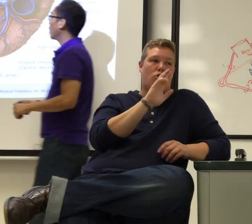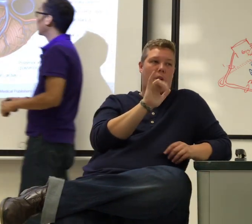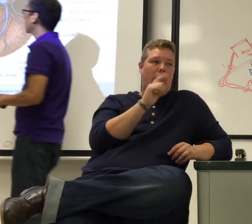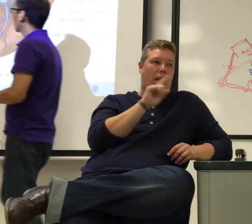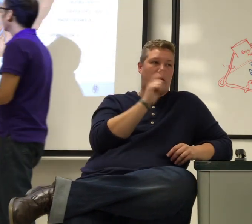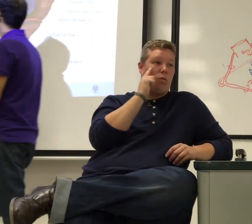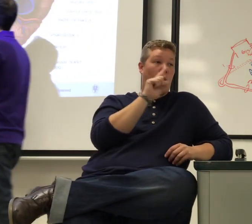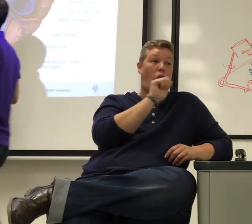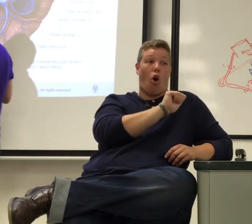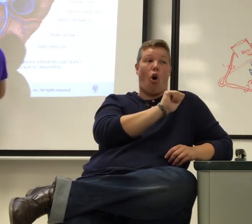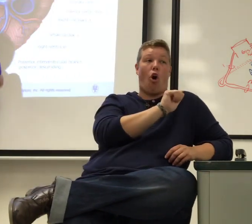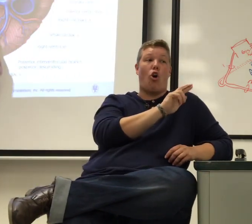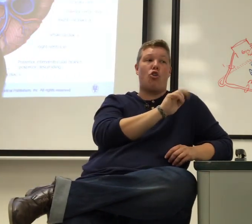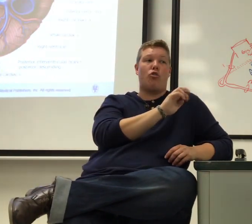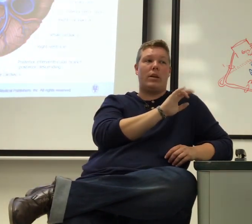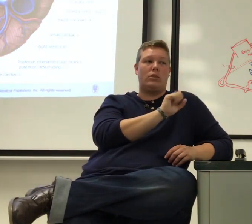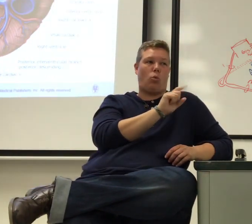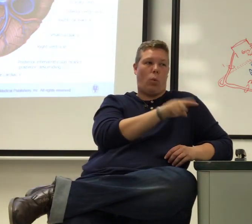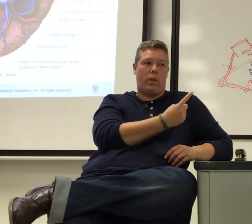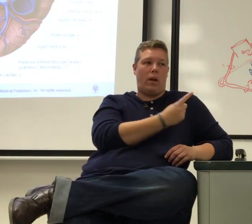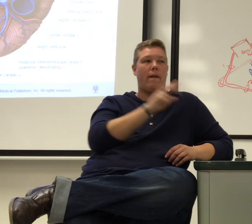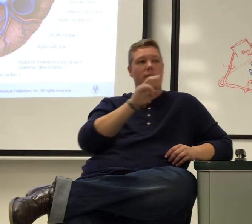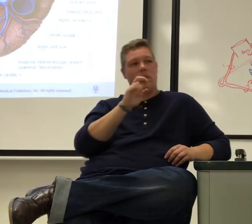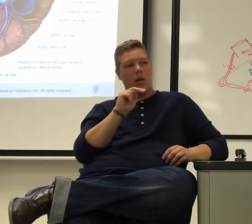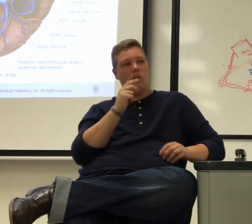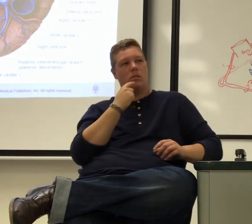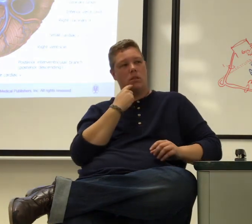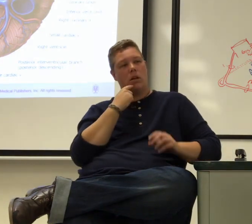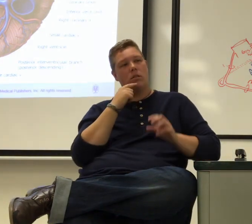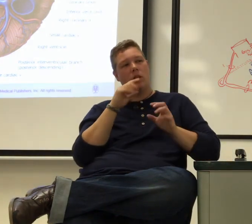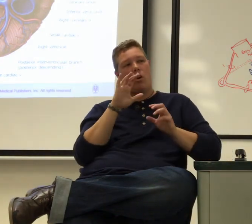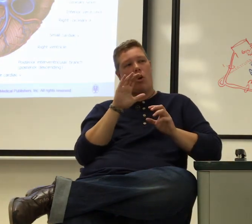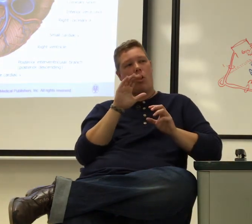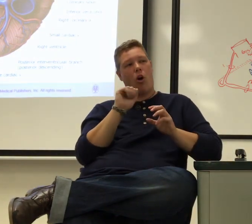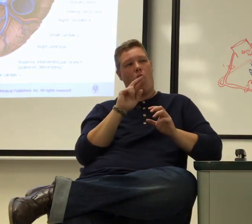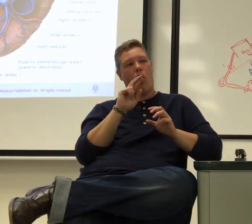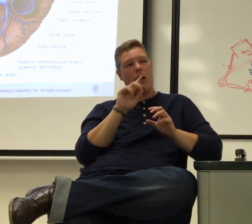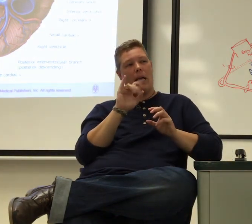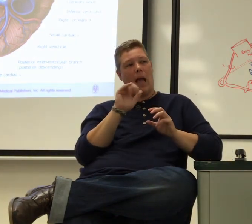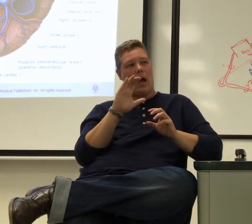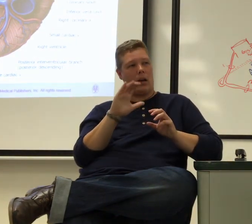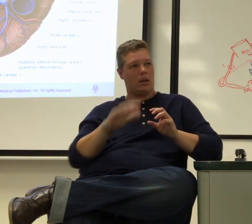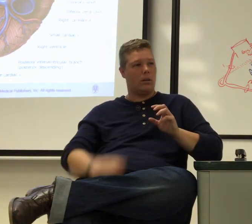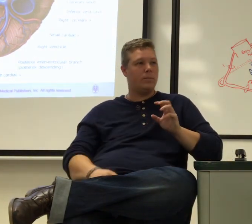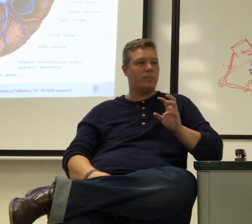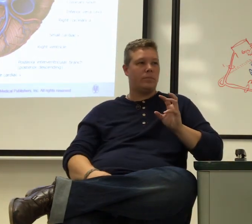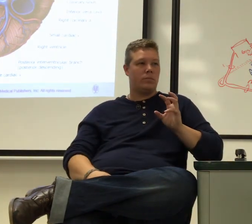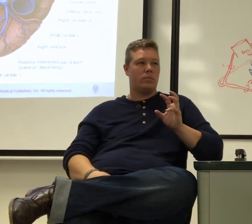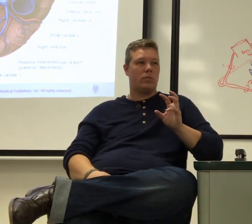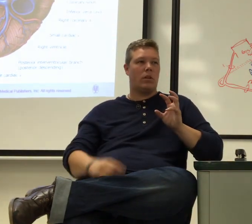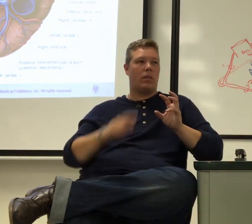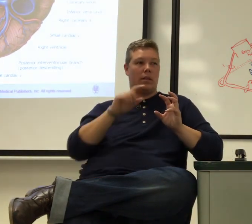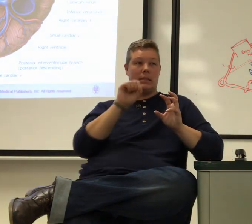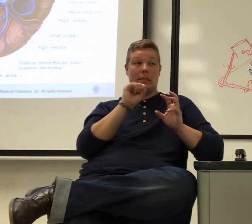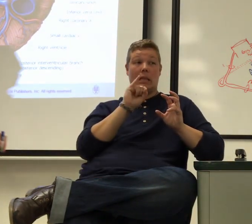The other one I would note is the coronary sinus. All the veins drain into that.